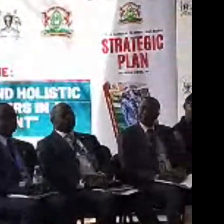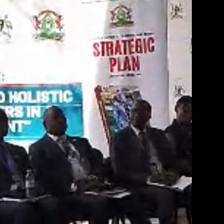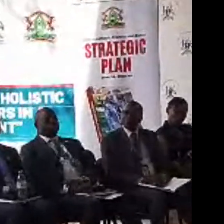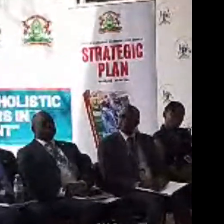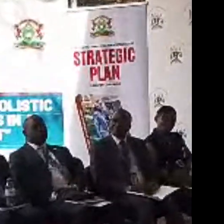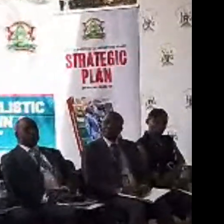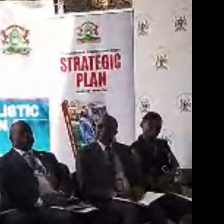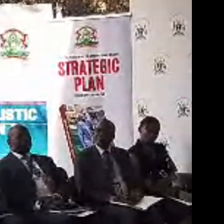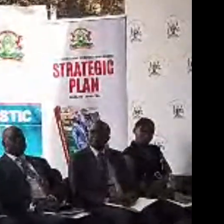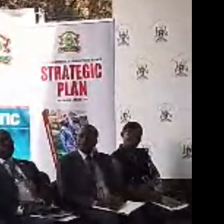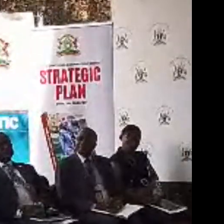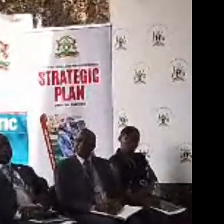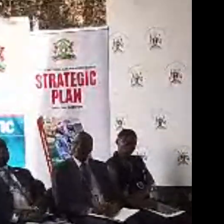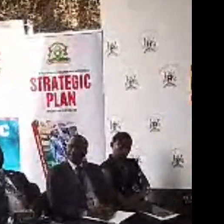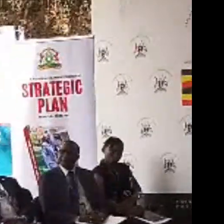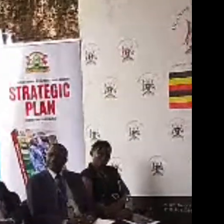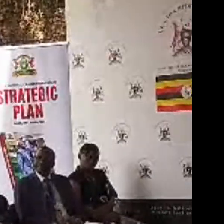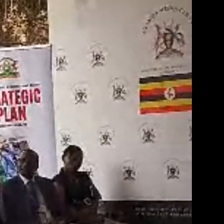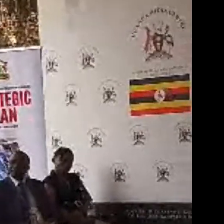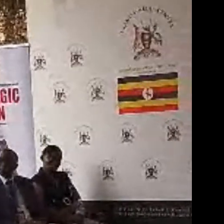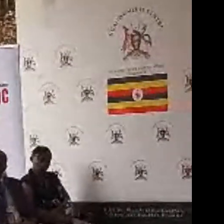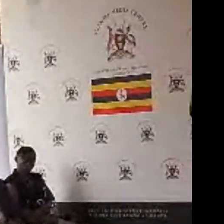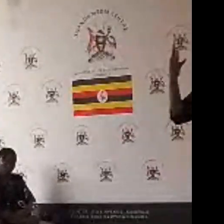ey'okubiri, ey'okusatu oba ey'okuna.